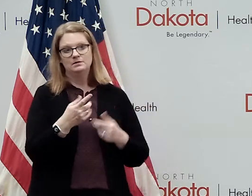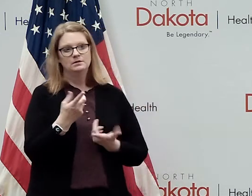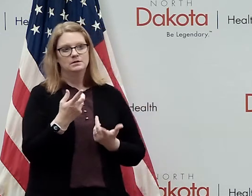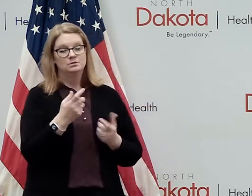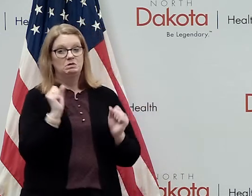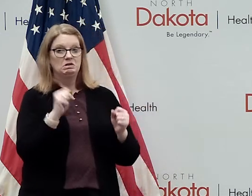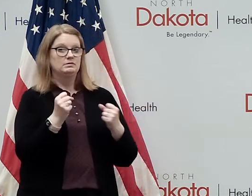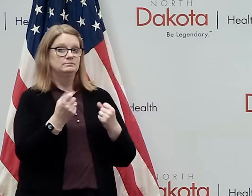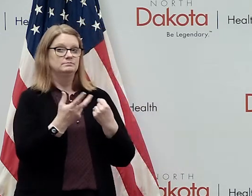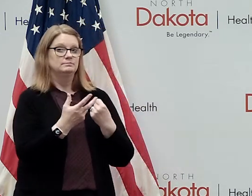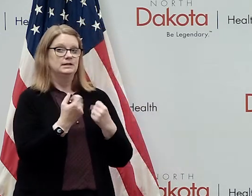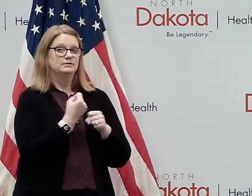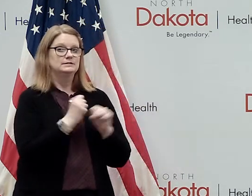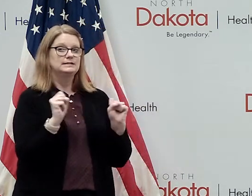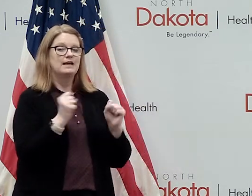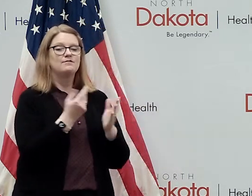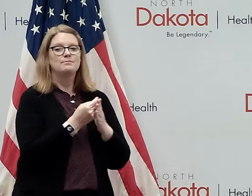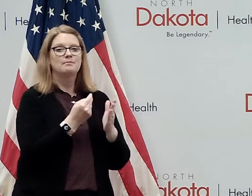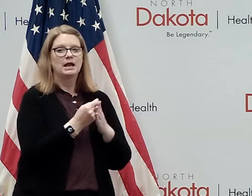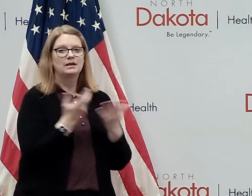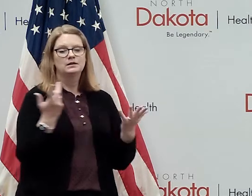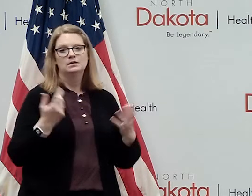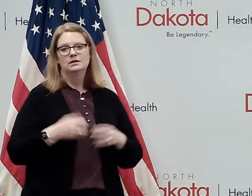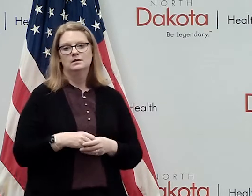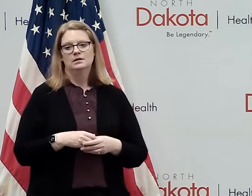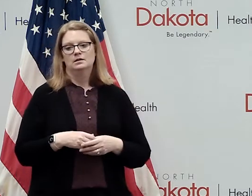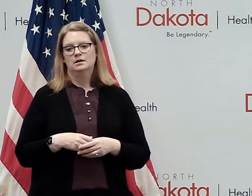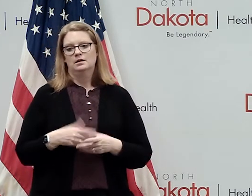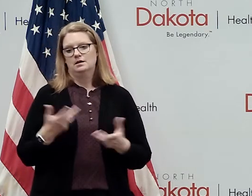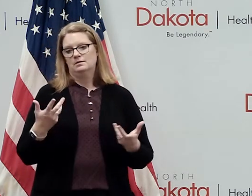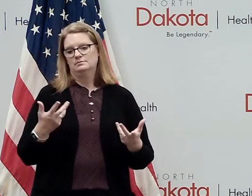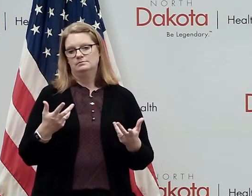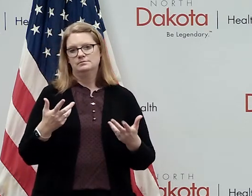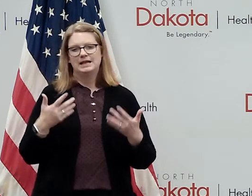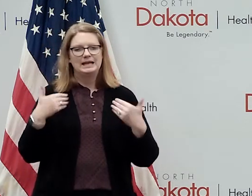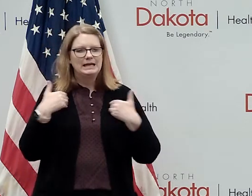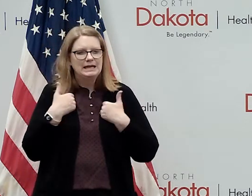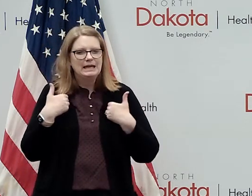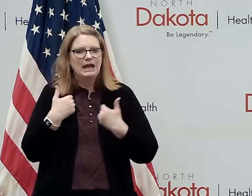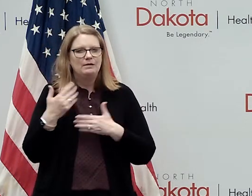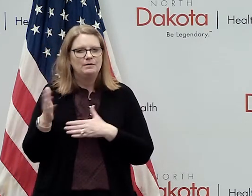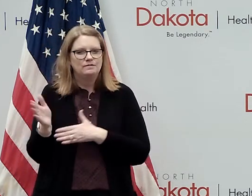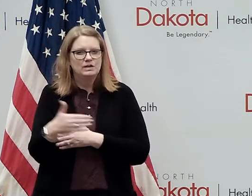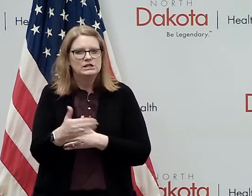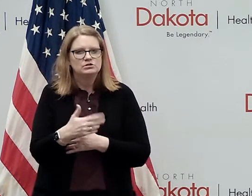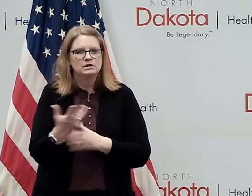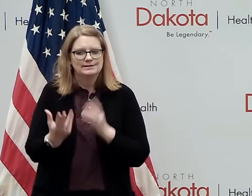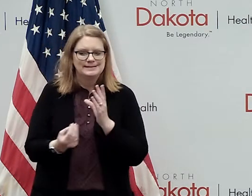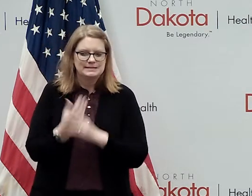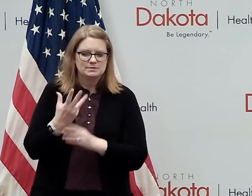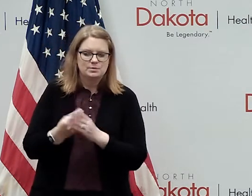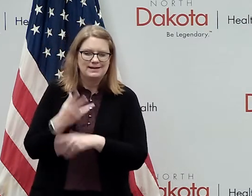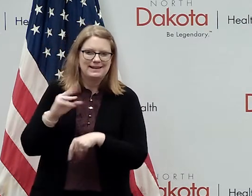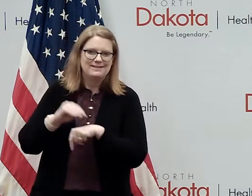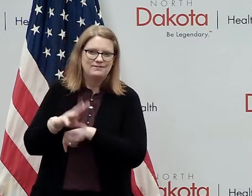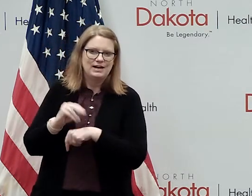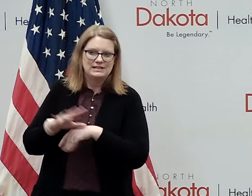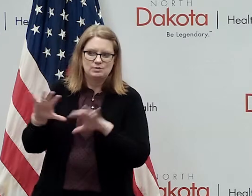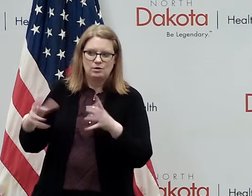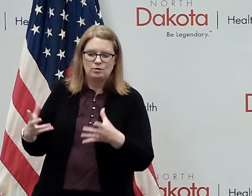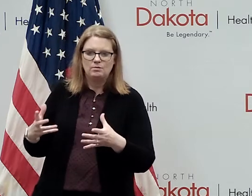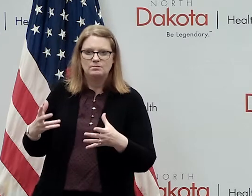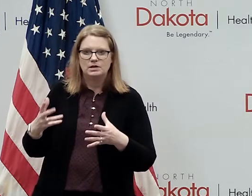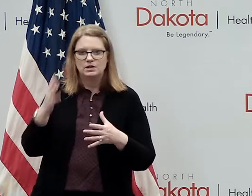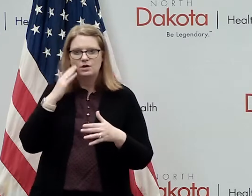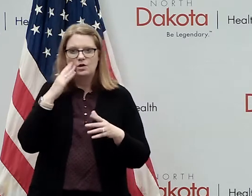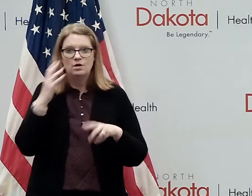save money, where we've got higher participation, say in the game and fish spring advisory group meetings when we did them online than